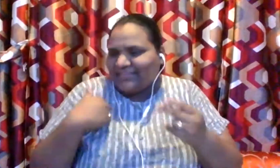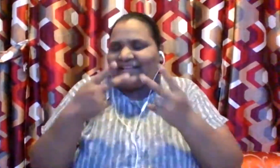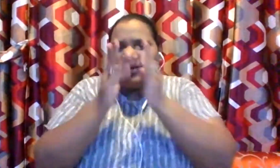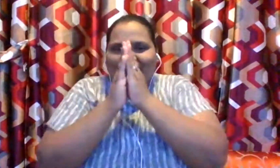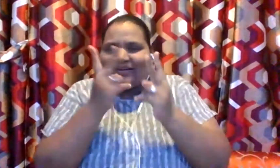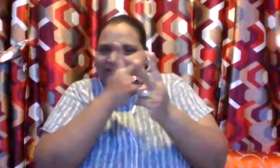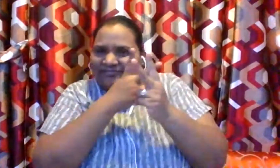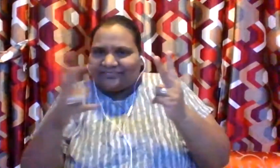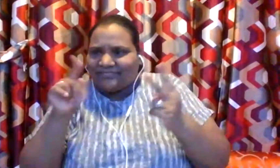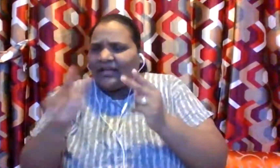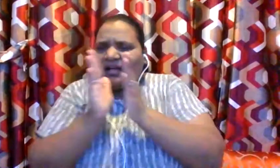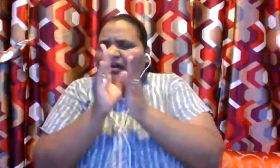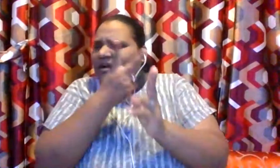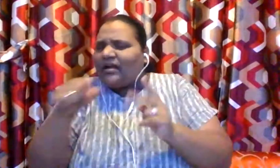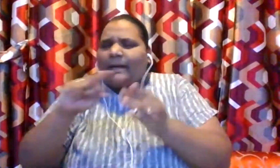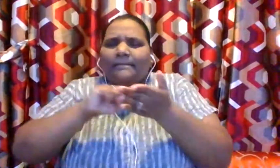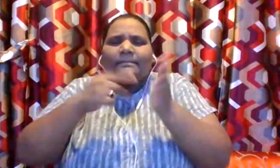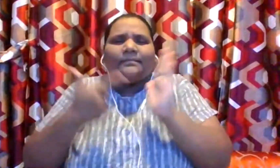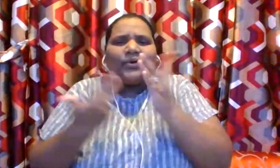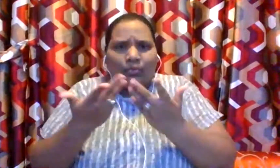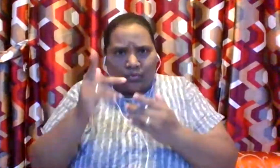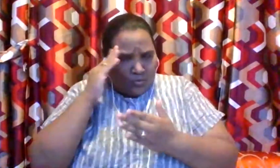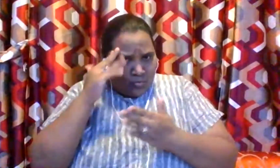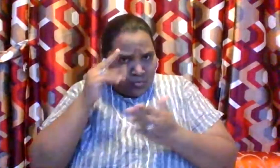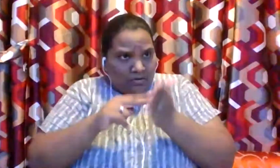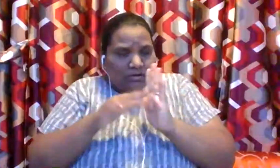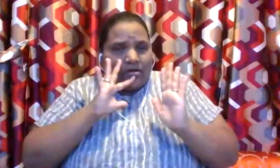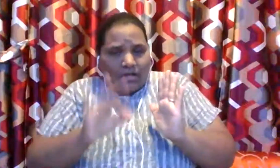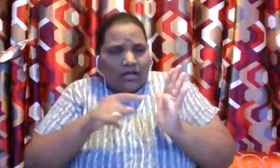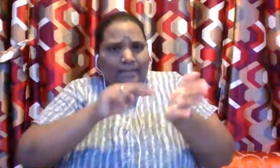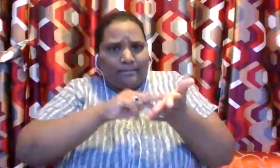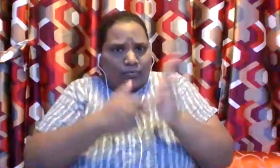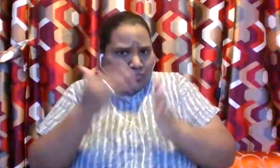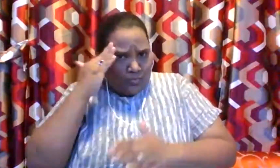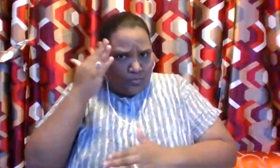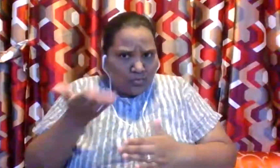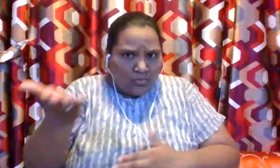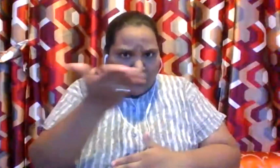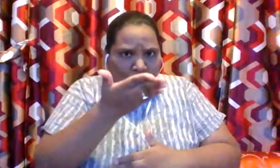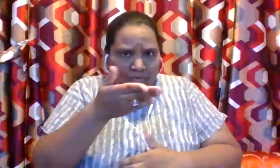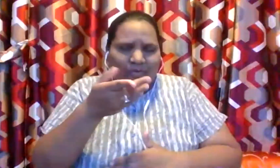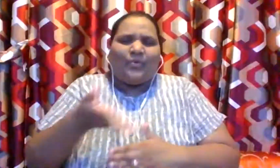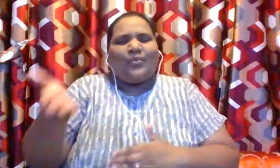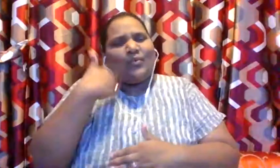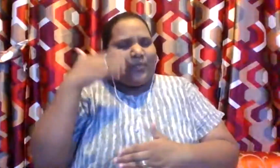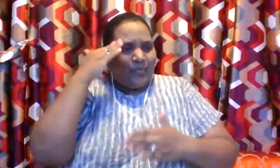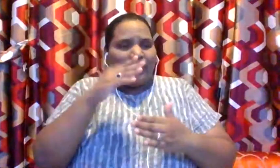religion? Yeah. We know there are so many religions existing. There is Hindu religion, there is Muslim